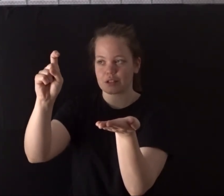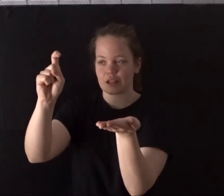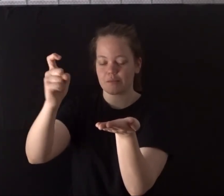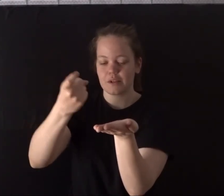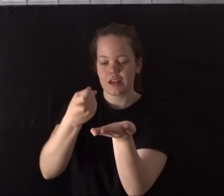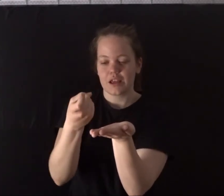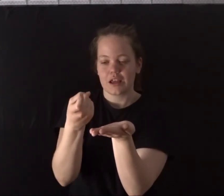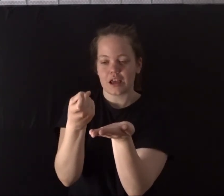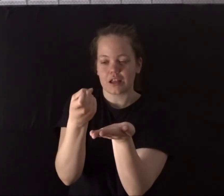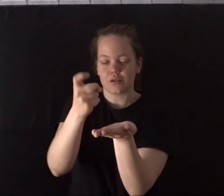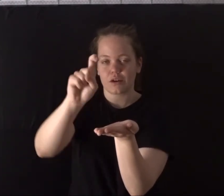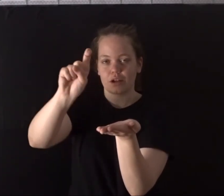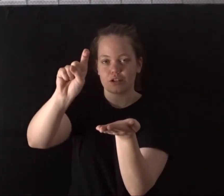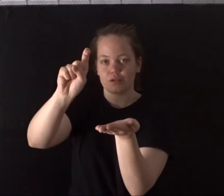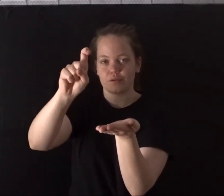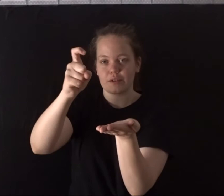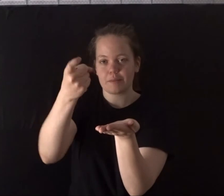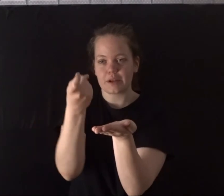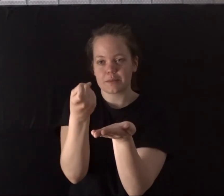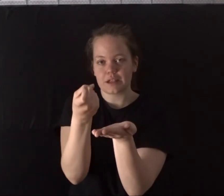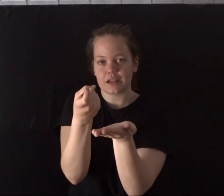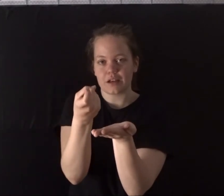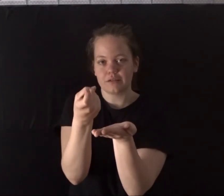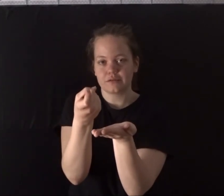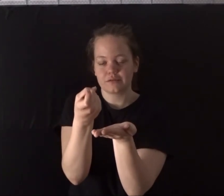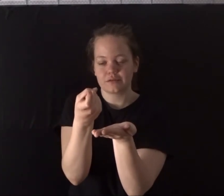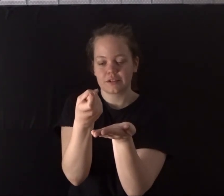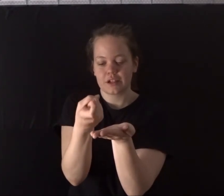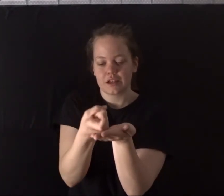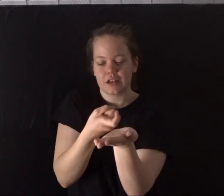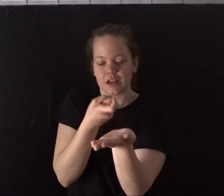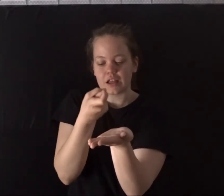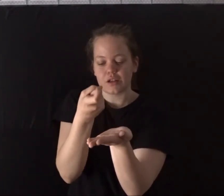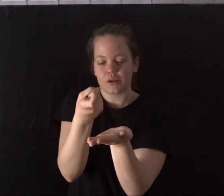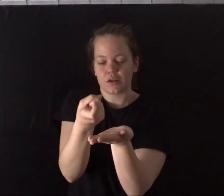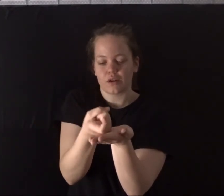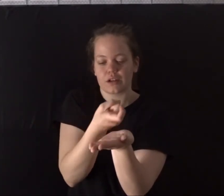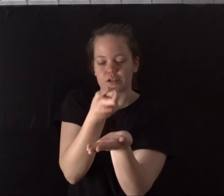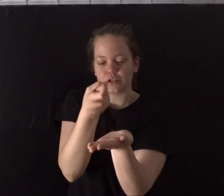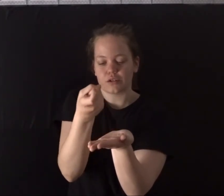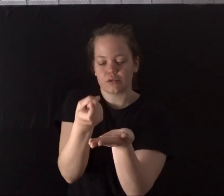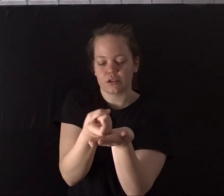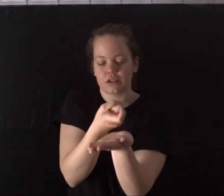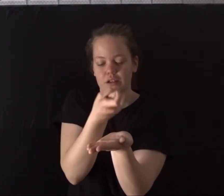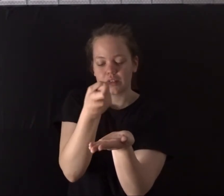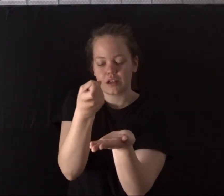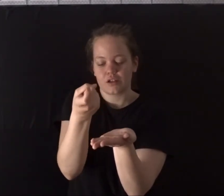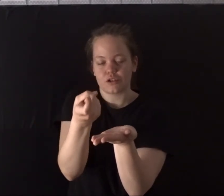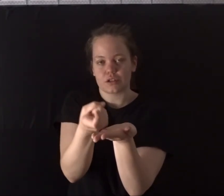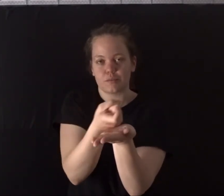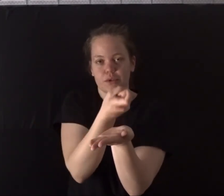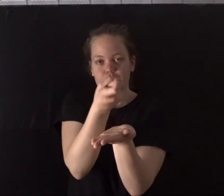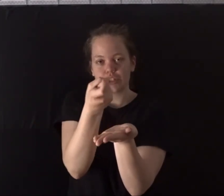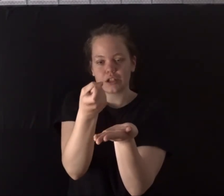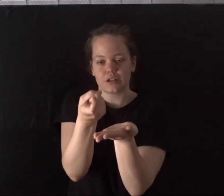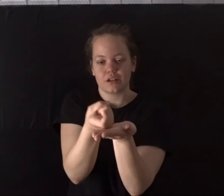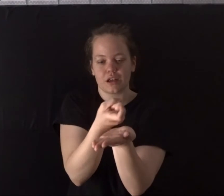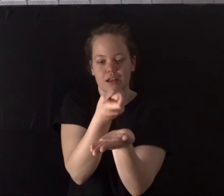time. And you are going to flip it upside down, and you are going to just brush it as